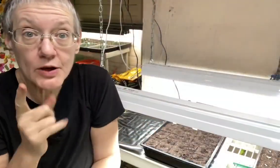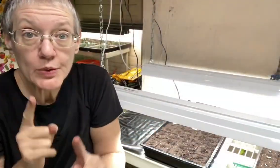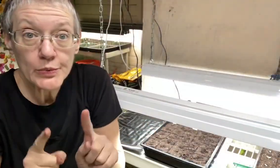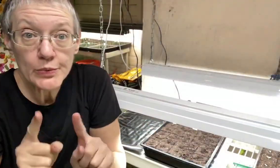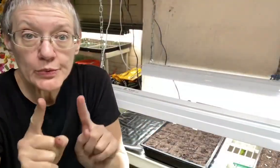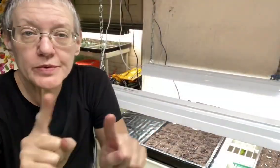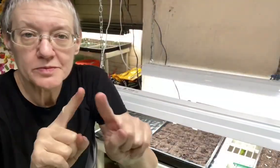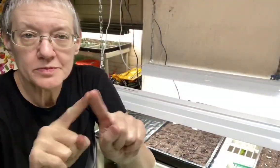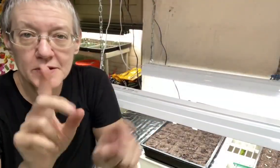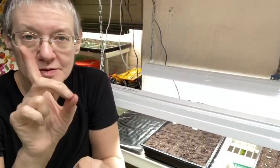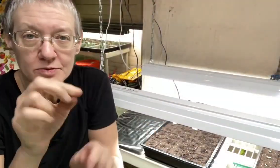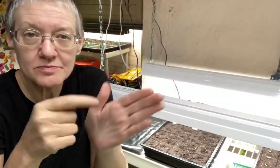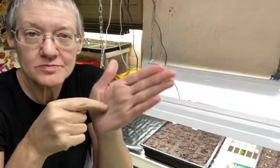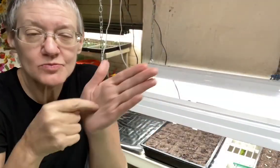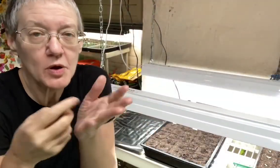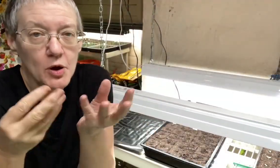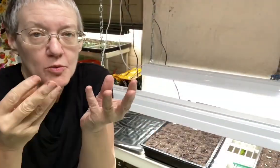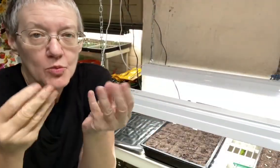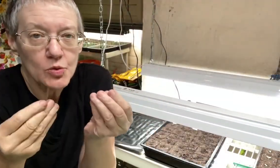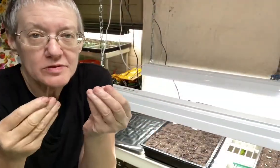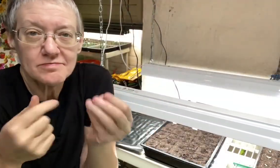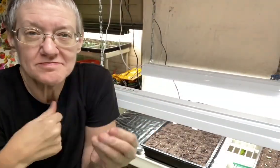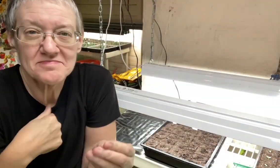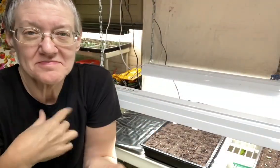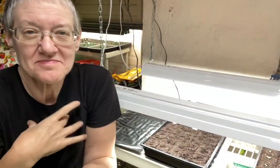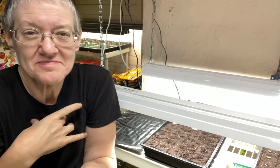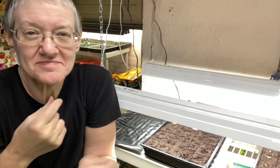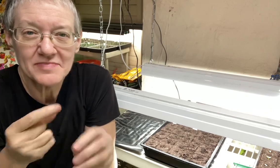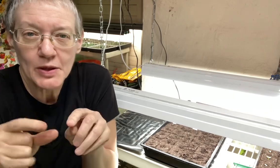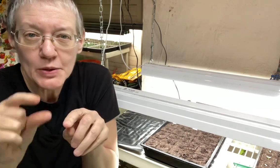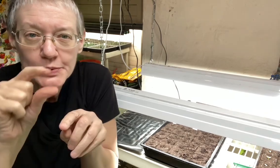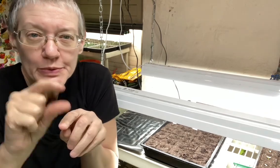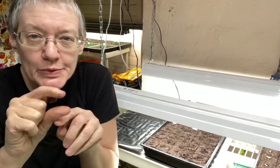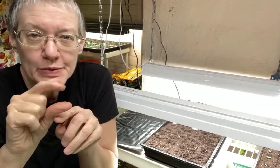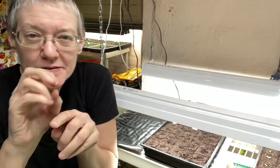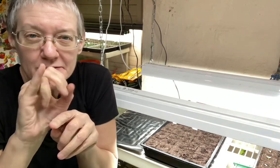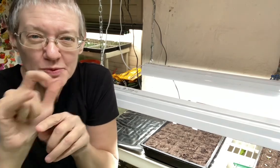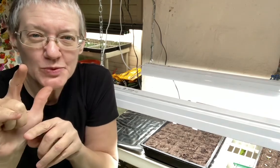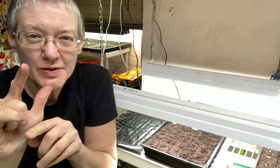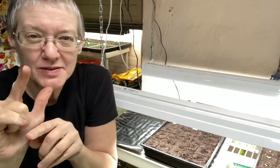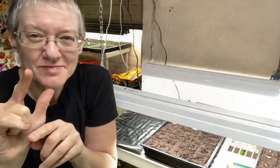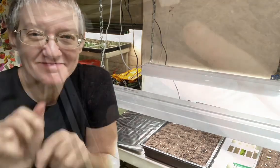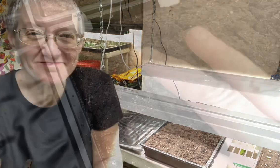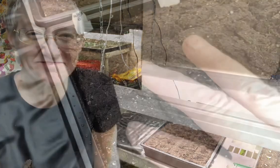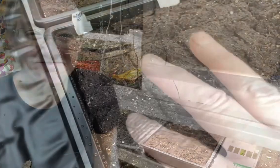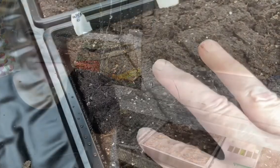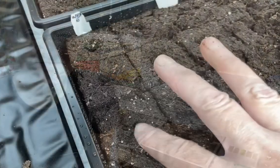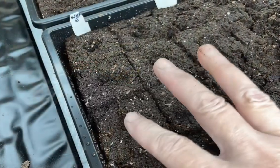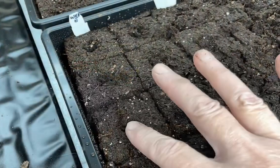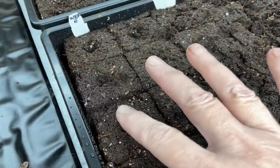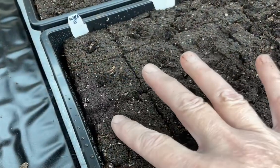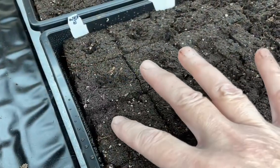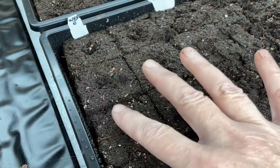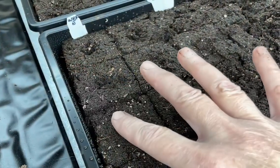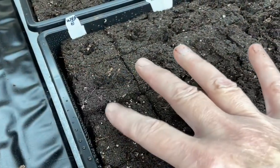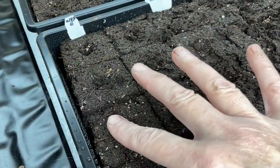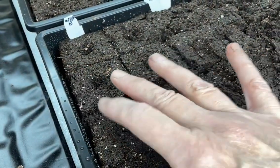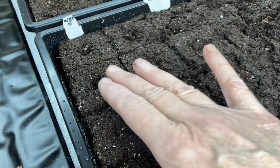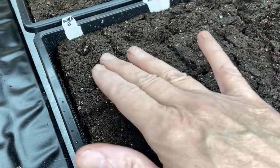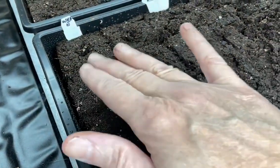Now, like I said, they don't require light to germinate, but they do require moisture. So I like to put a little bit of soil on top of the hole in the middle